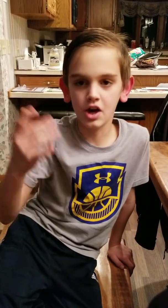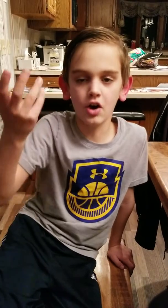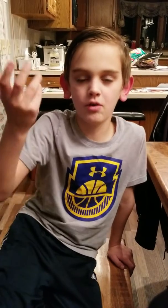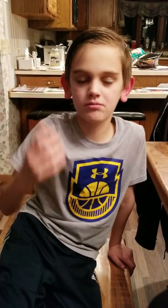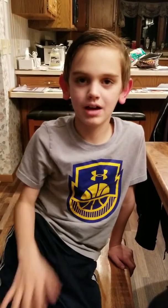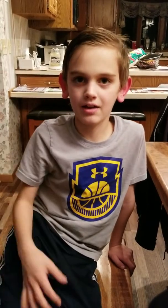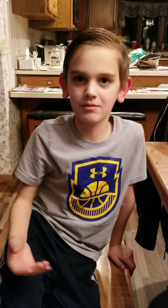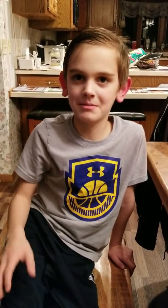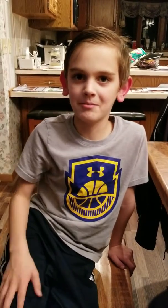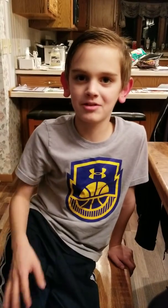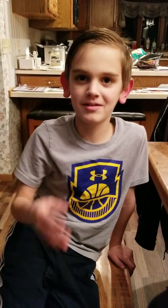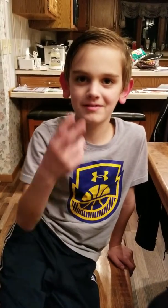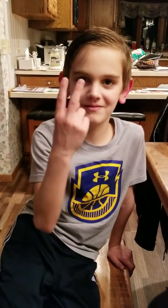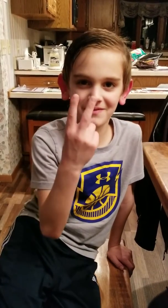I don't remember V